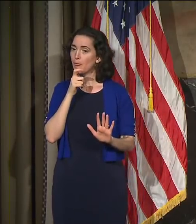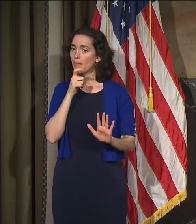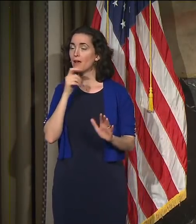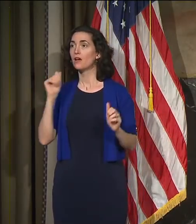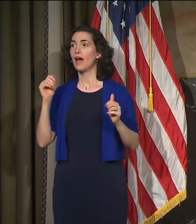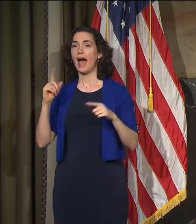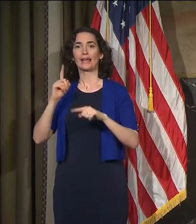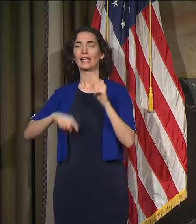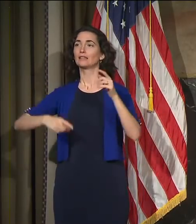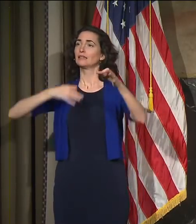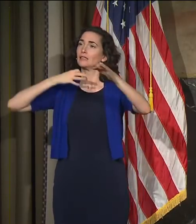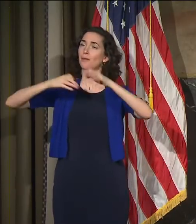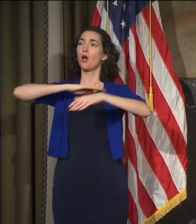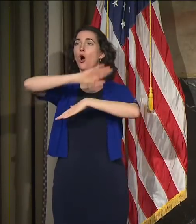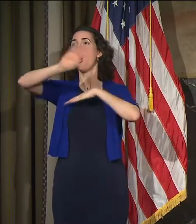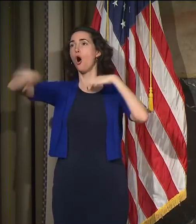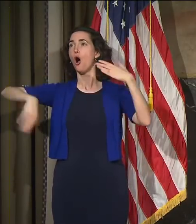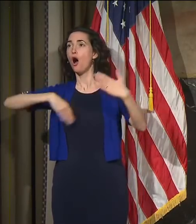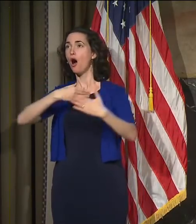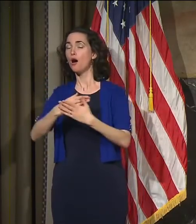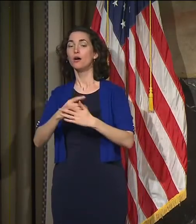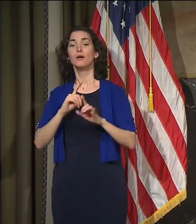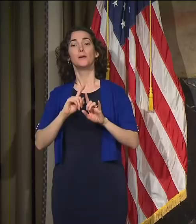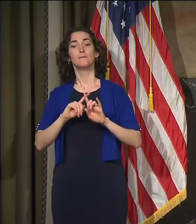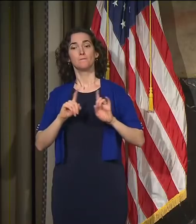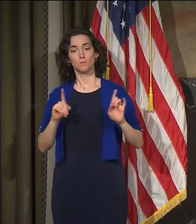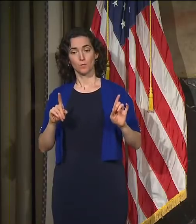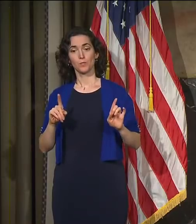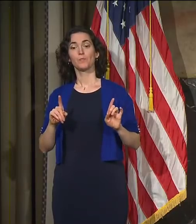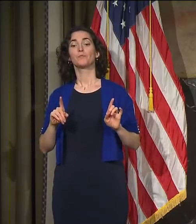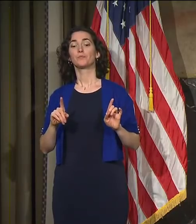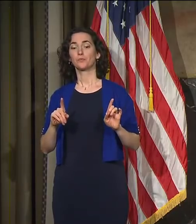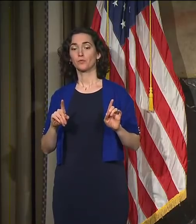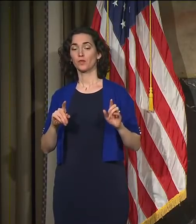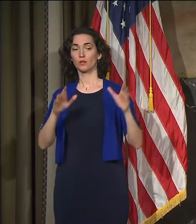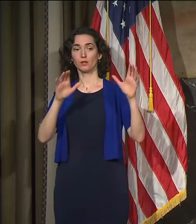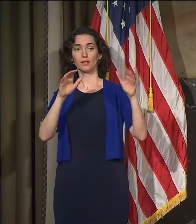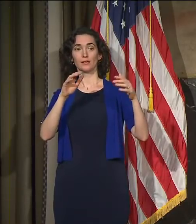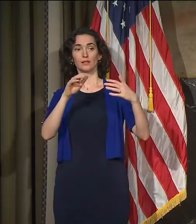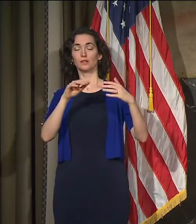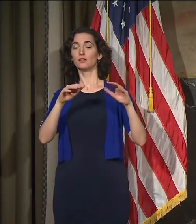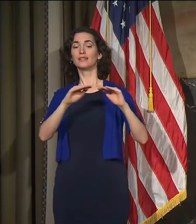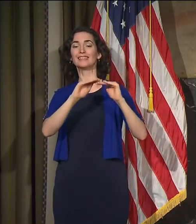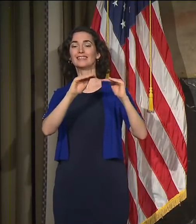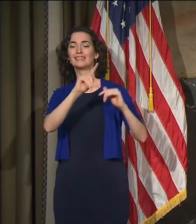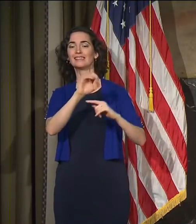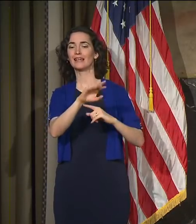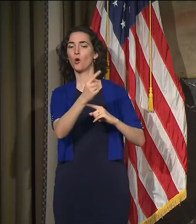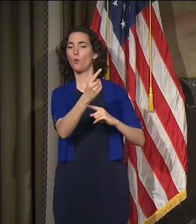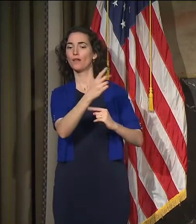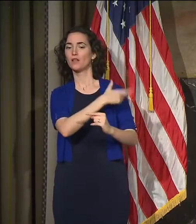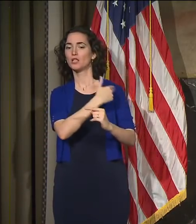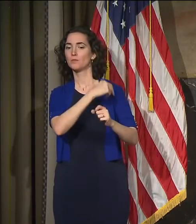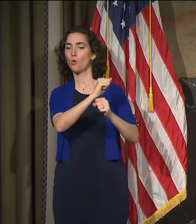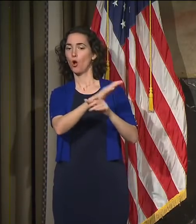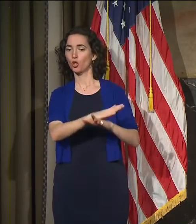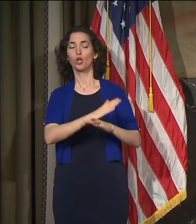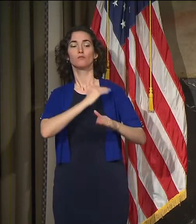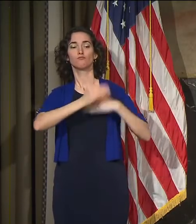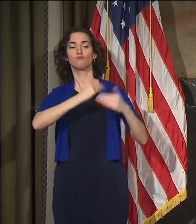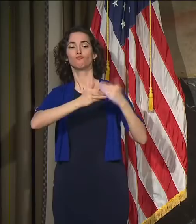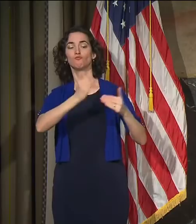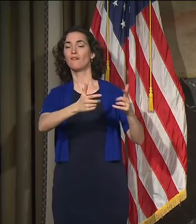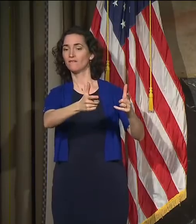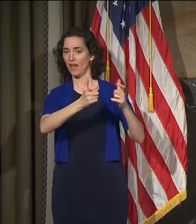entire universe, but I can tell you that we're going to get beyond the Tier 1 hospital workers as quickly as